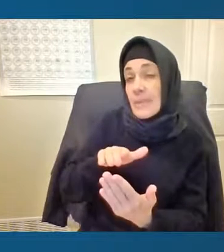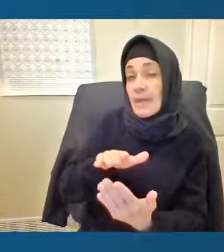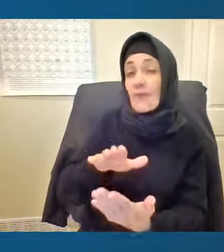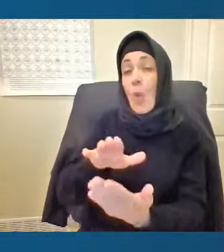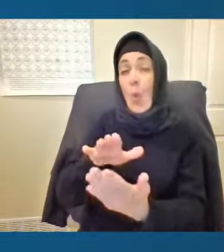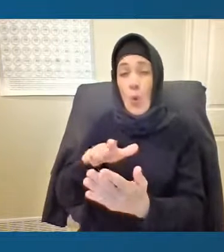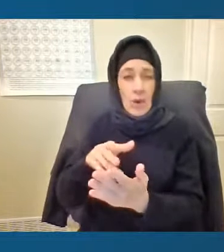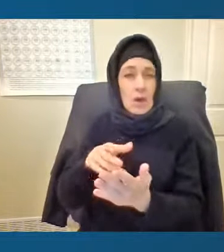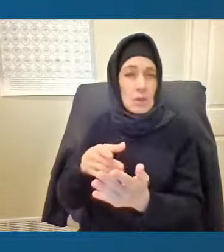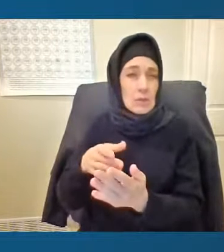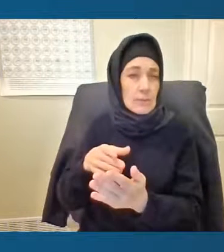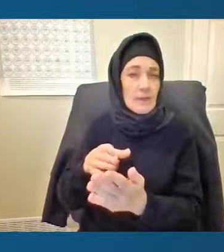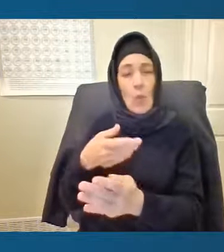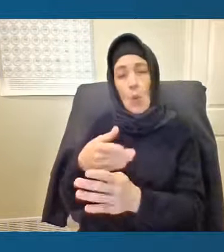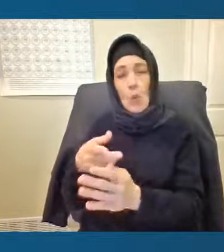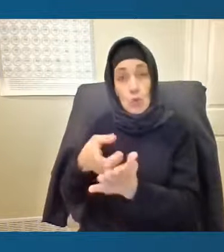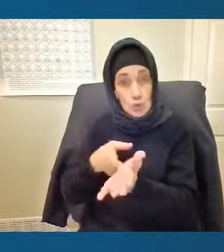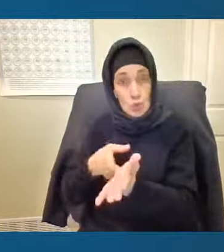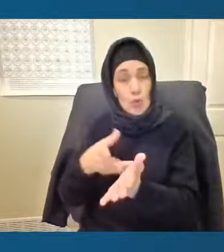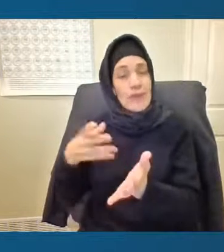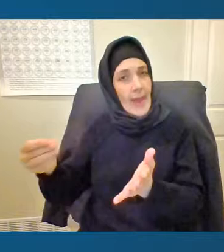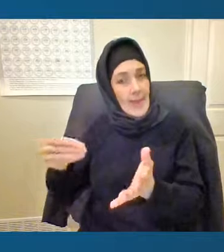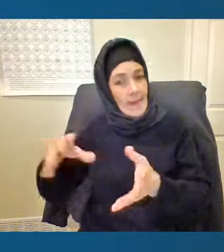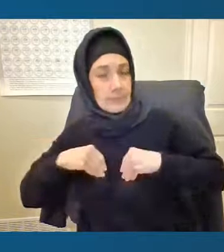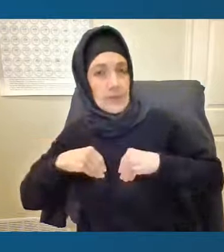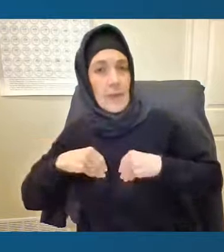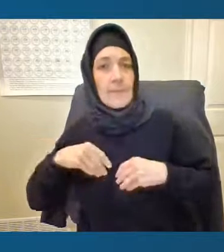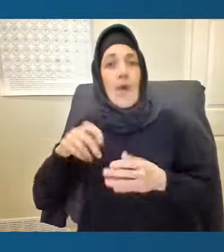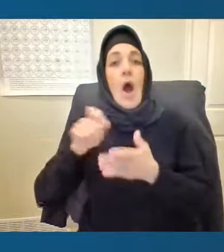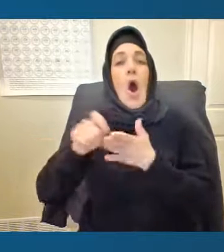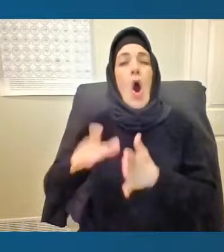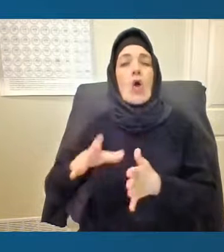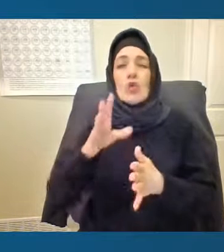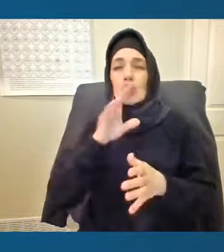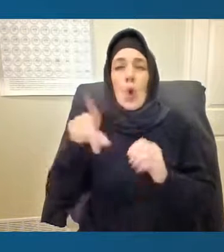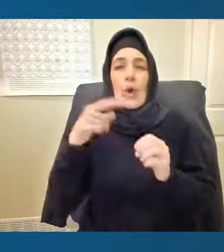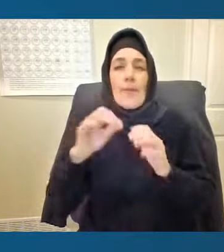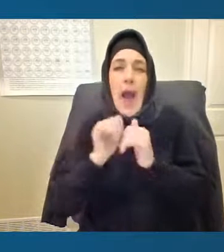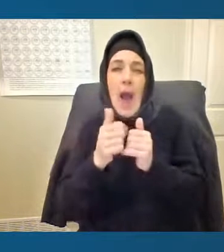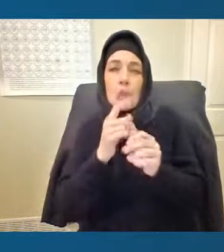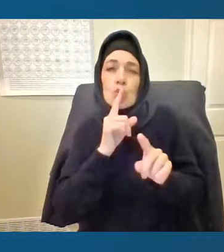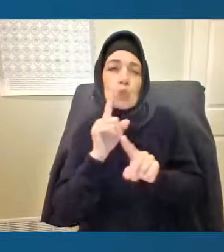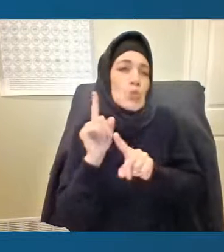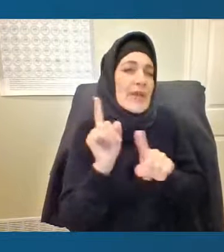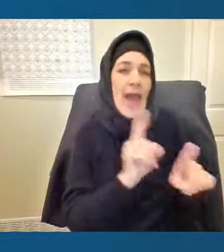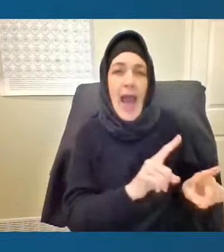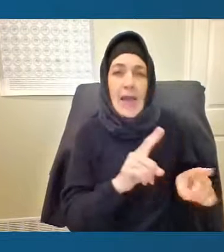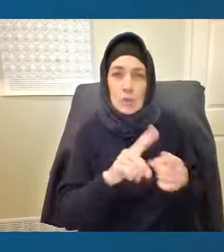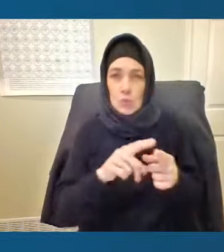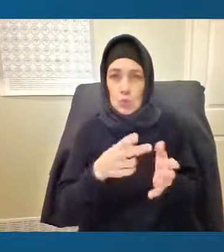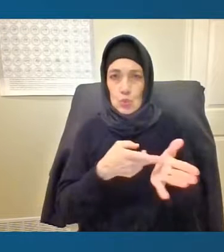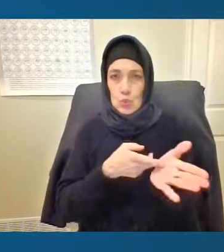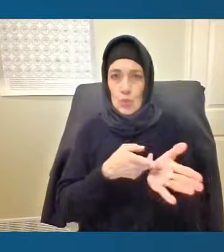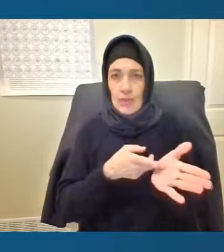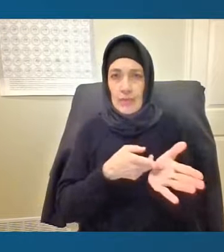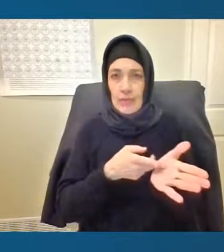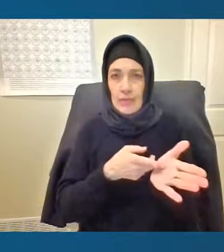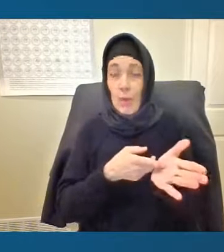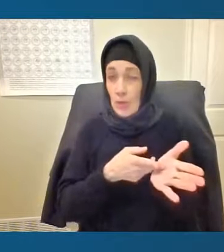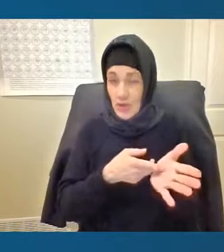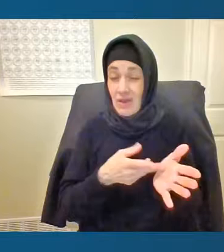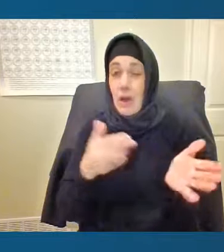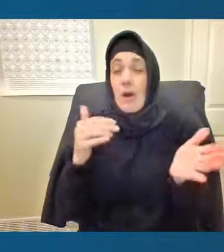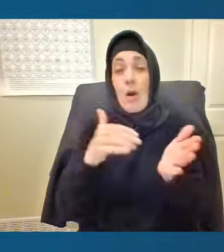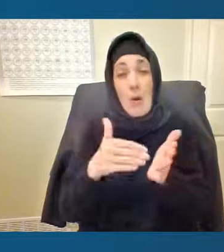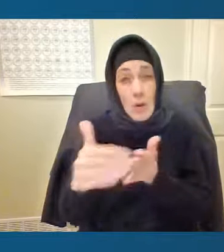talking about is a reaction to truth. A reaction to truth. Many times